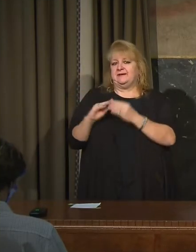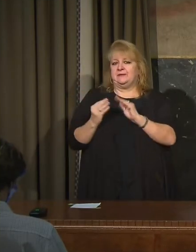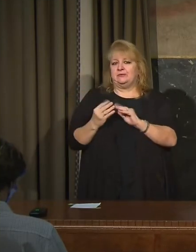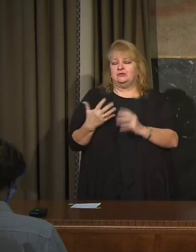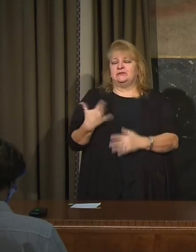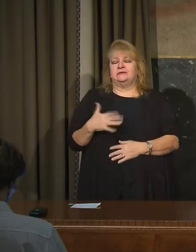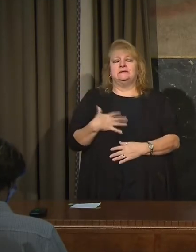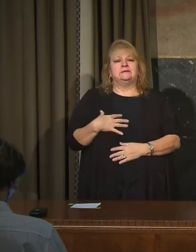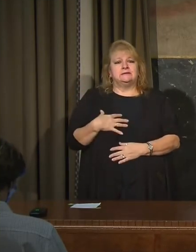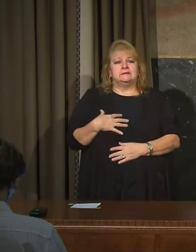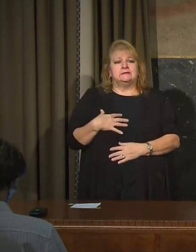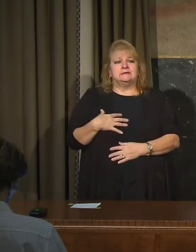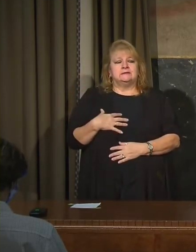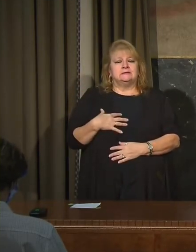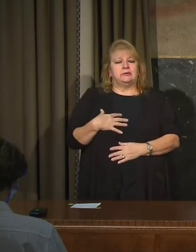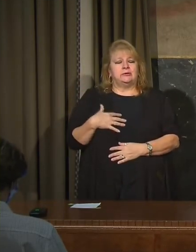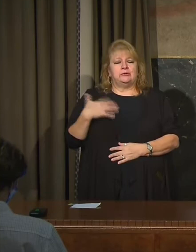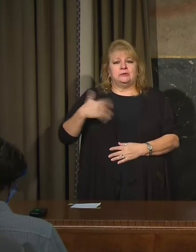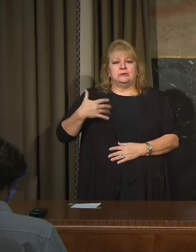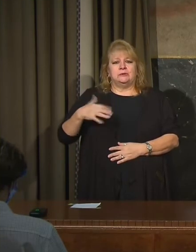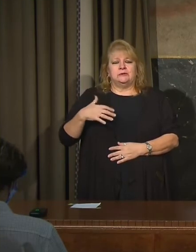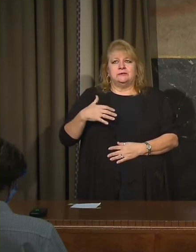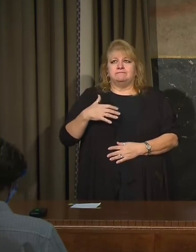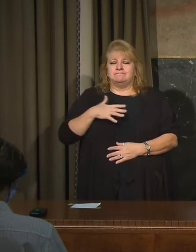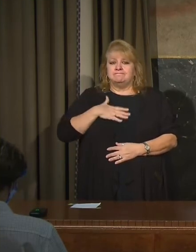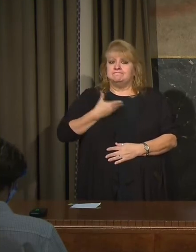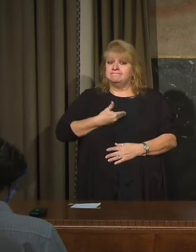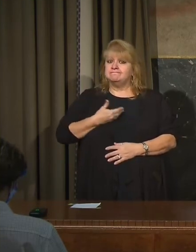distressing. To say the least,